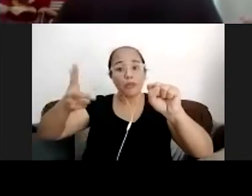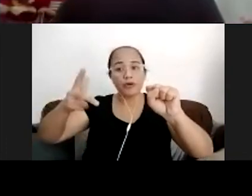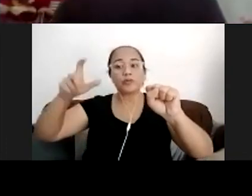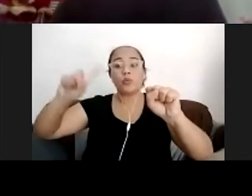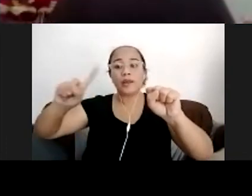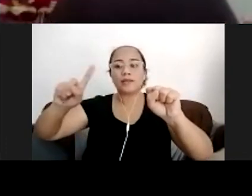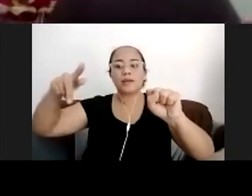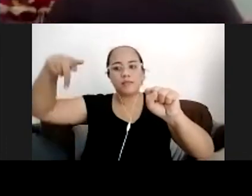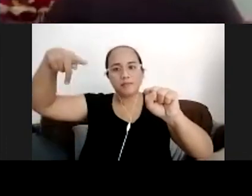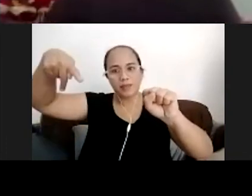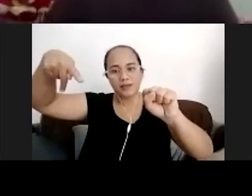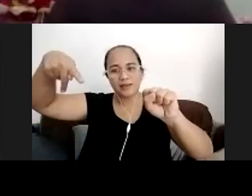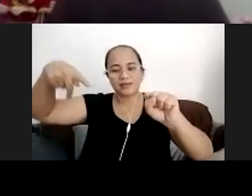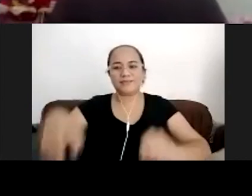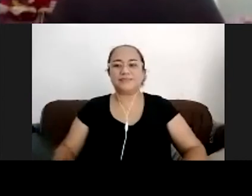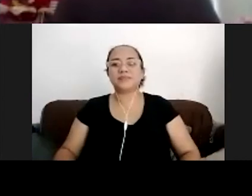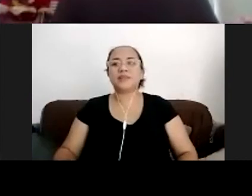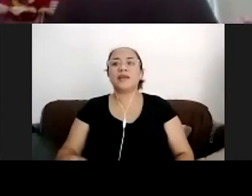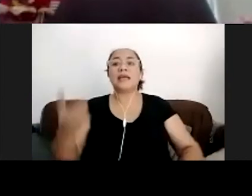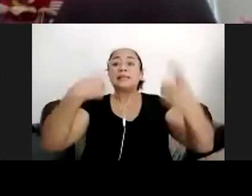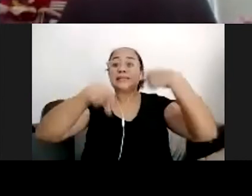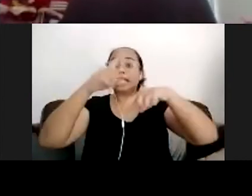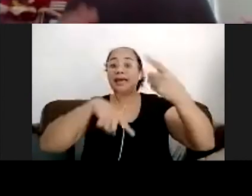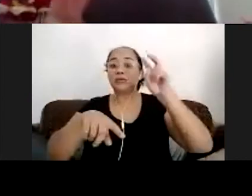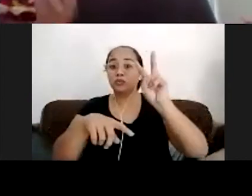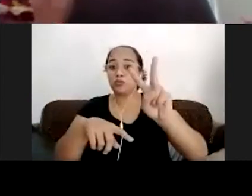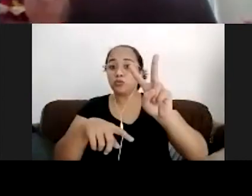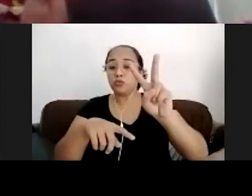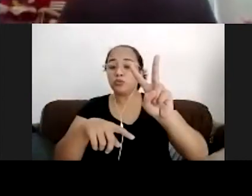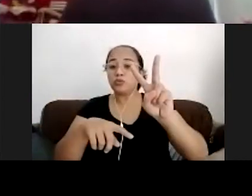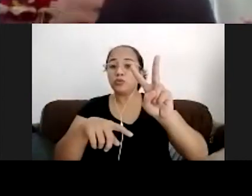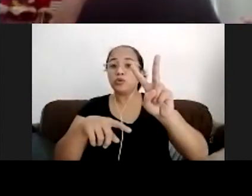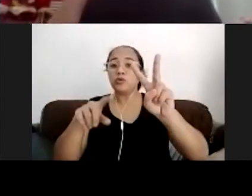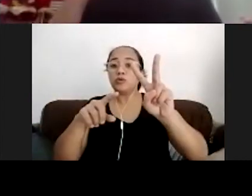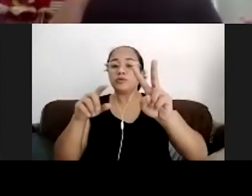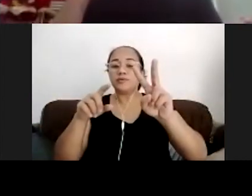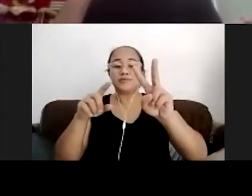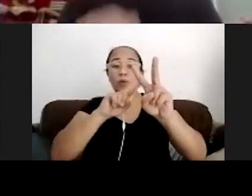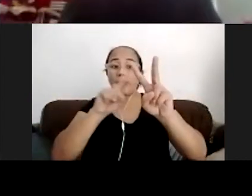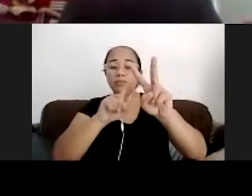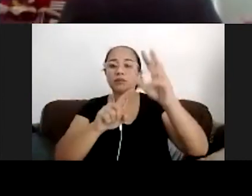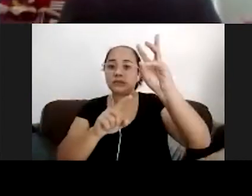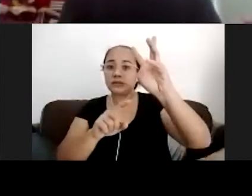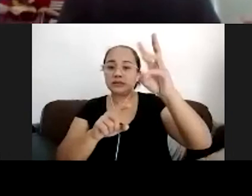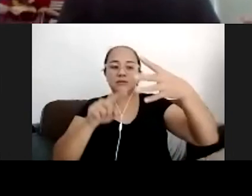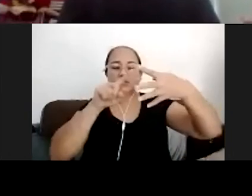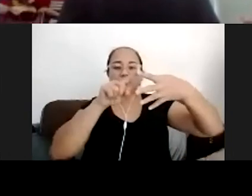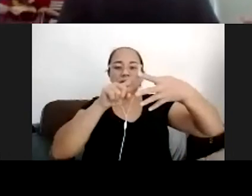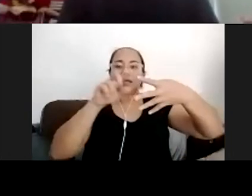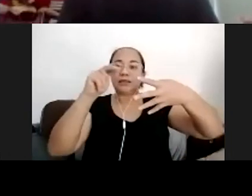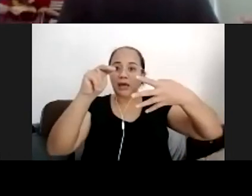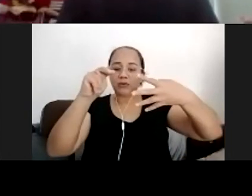Sign number 2 in the sentence is A, a noun. Again, it's 16. B, a pronoun. C, a